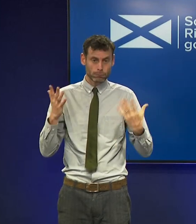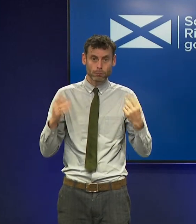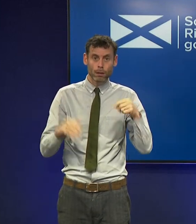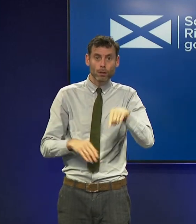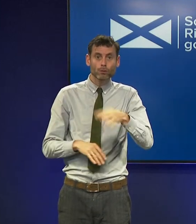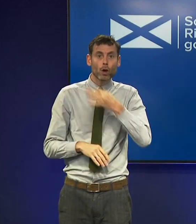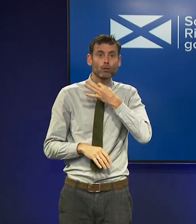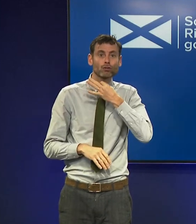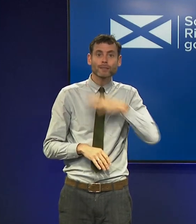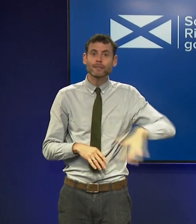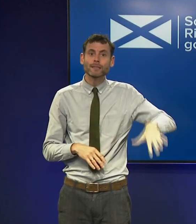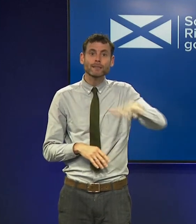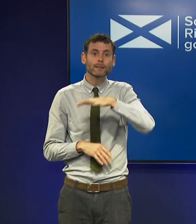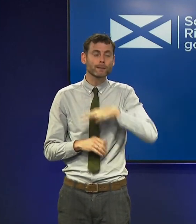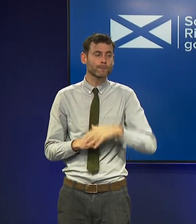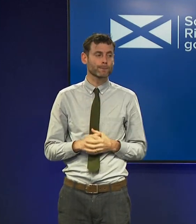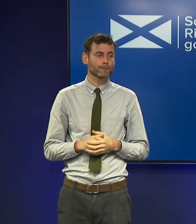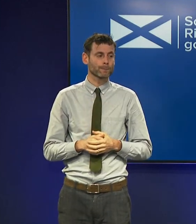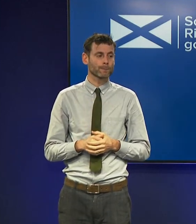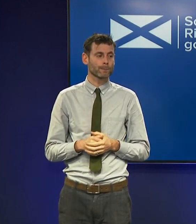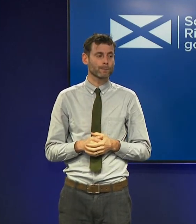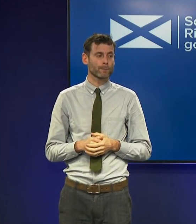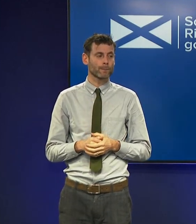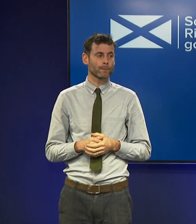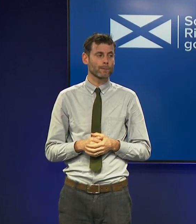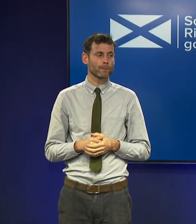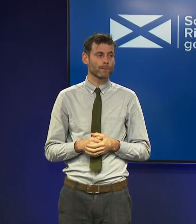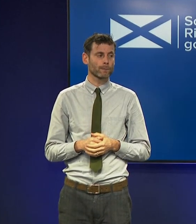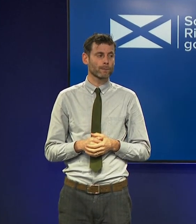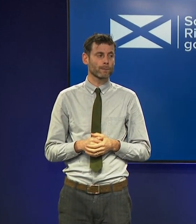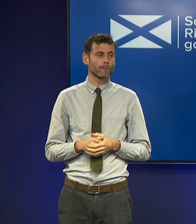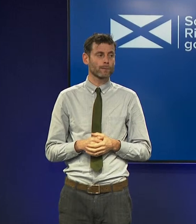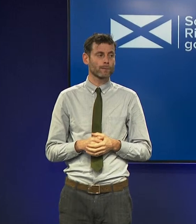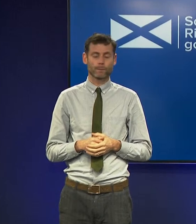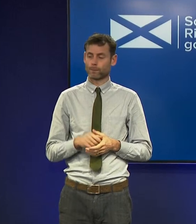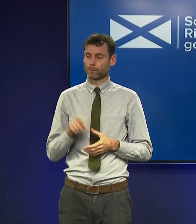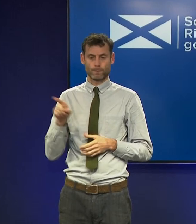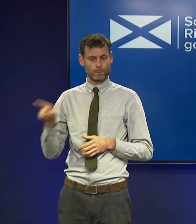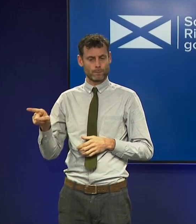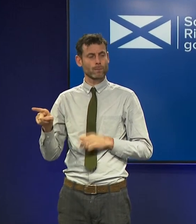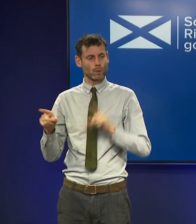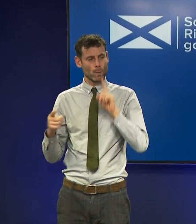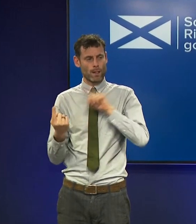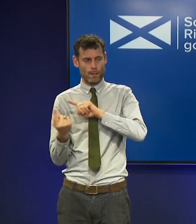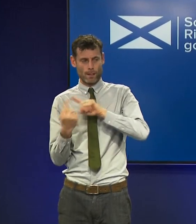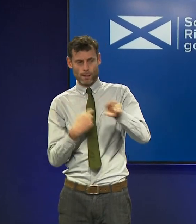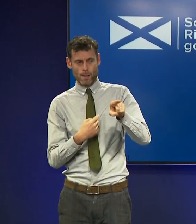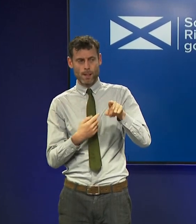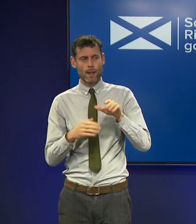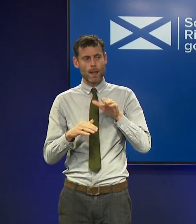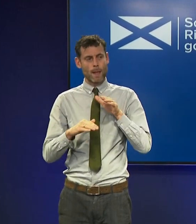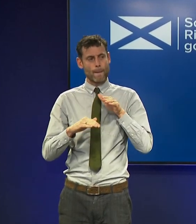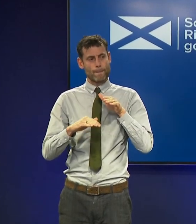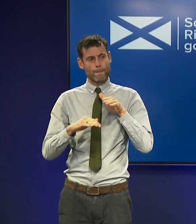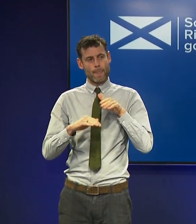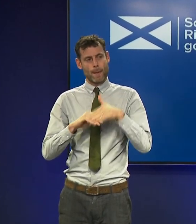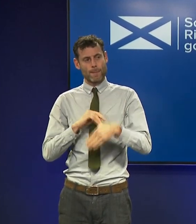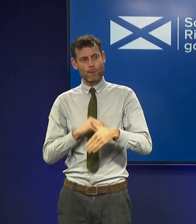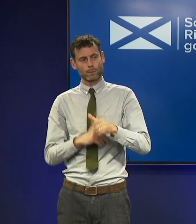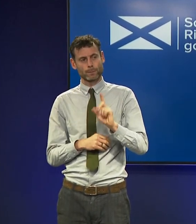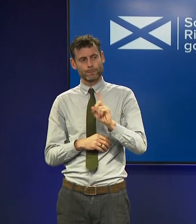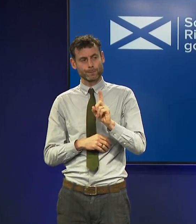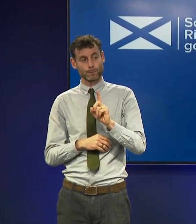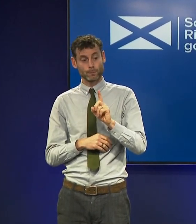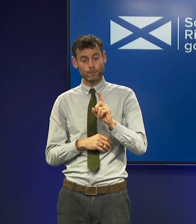strain? Thanks very much. I'm going to pass to Gregor on your question about anything that we know right now about